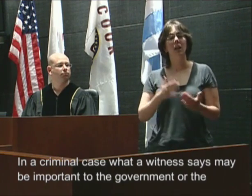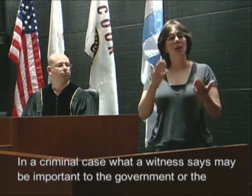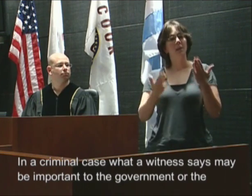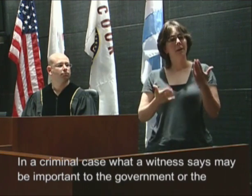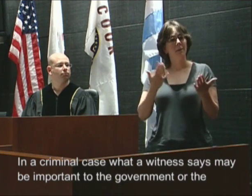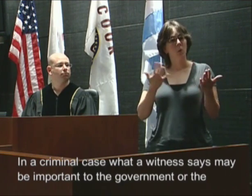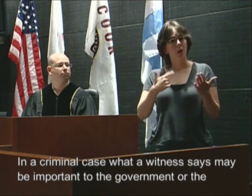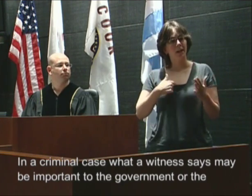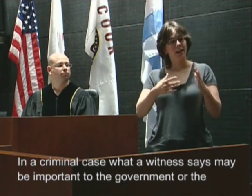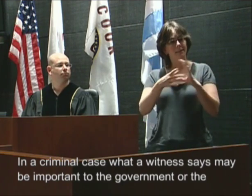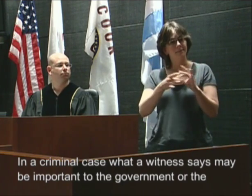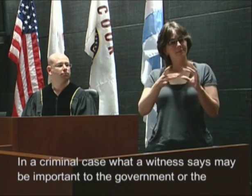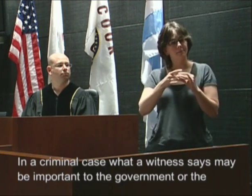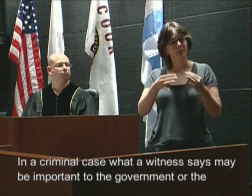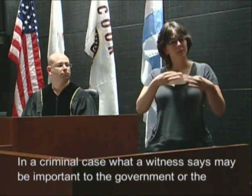defendant.